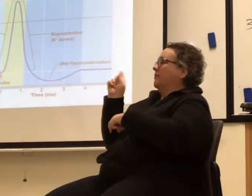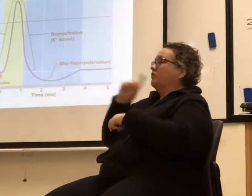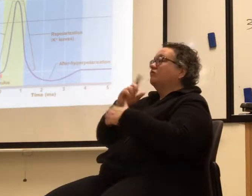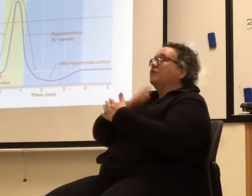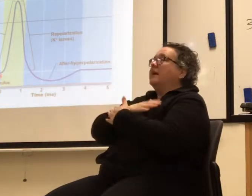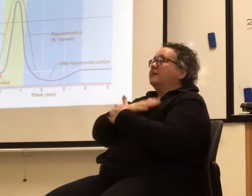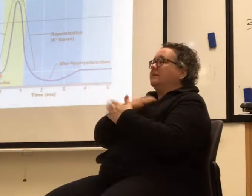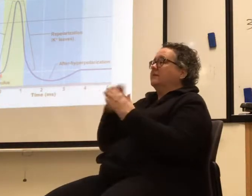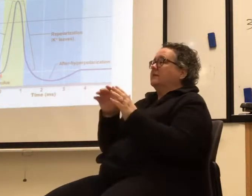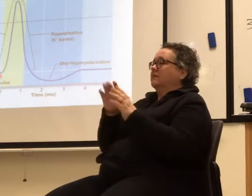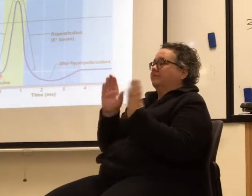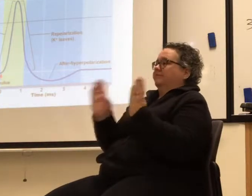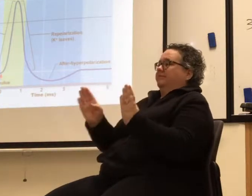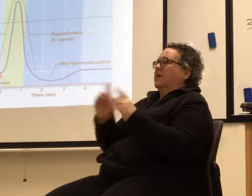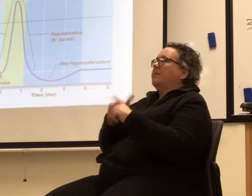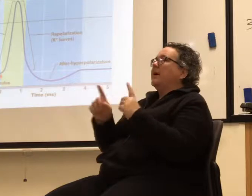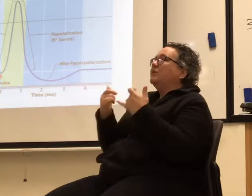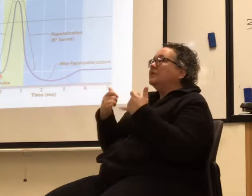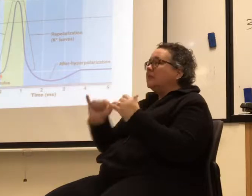some potassium efflux going on.